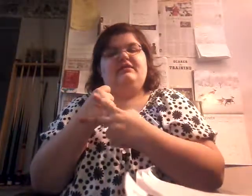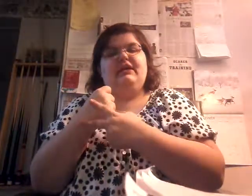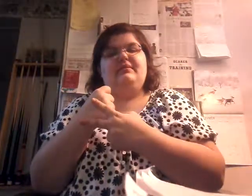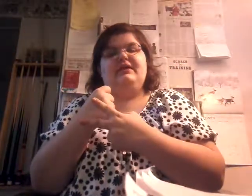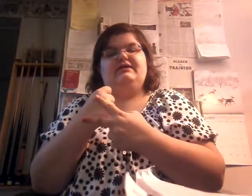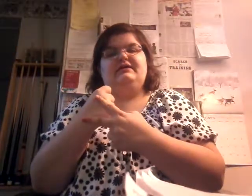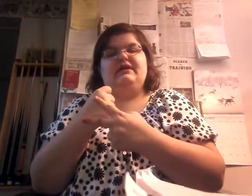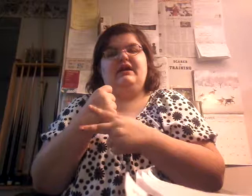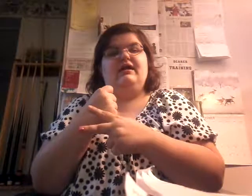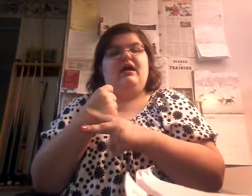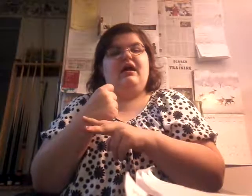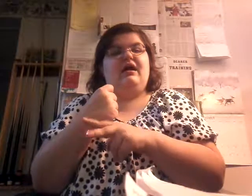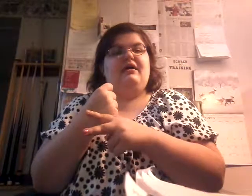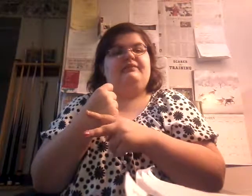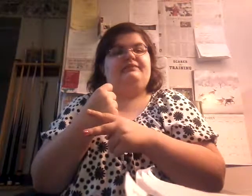song because they said,